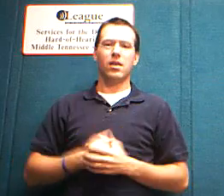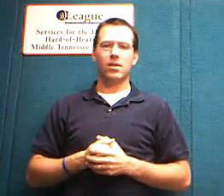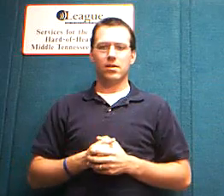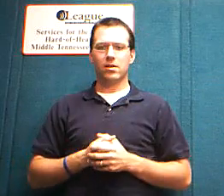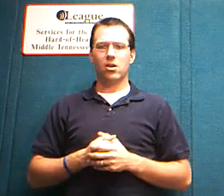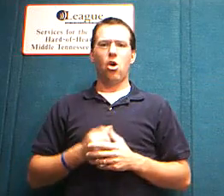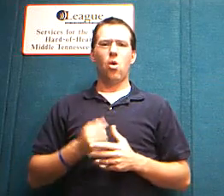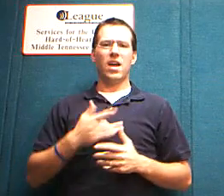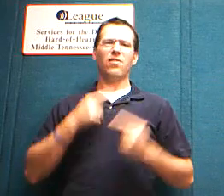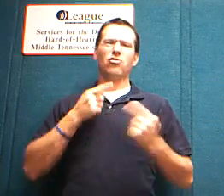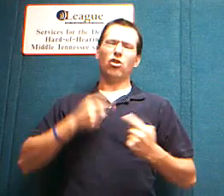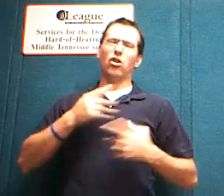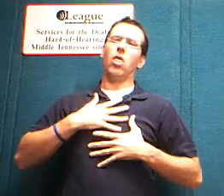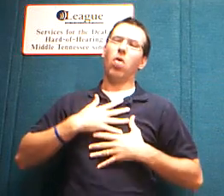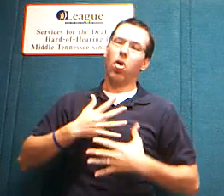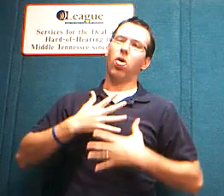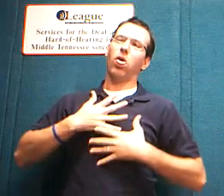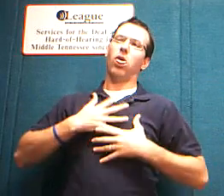bluish or gray skin color,